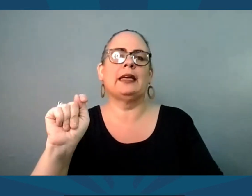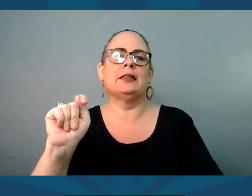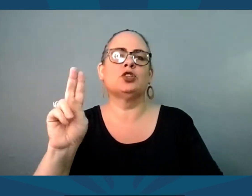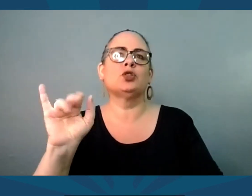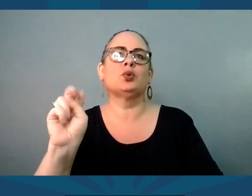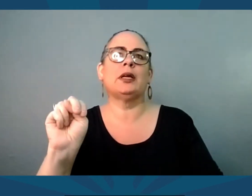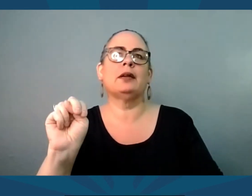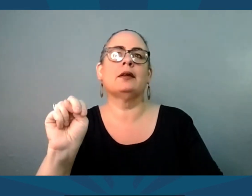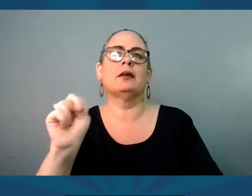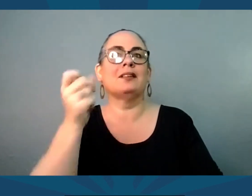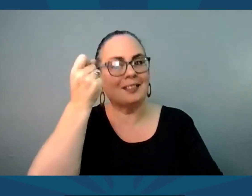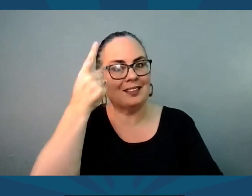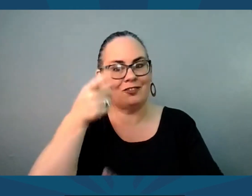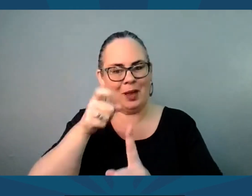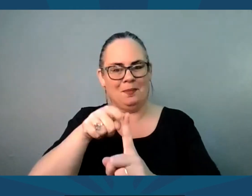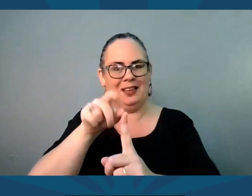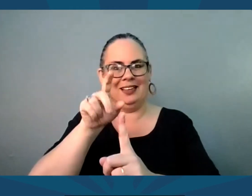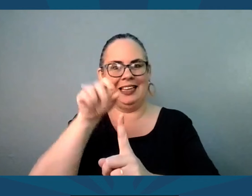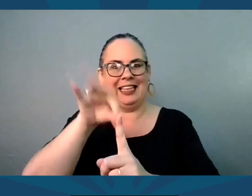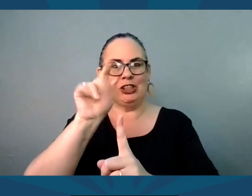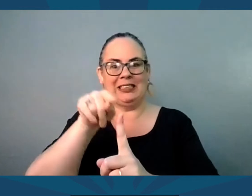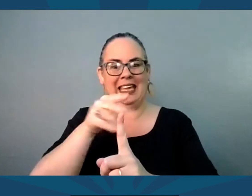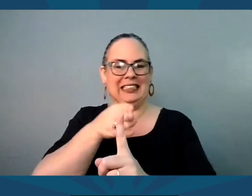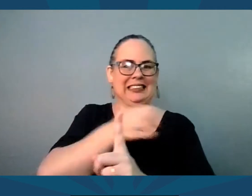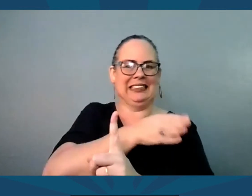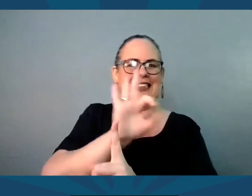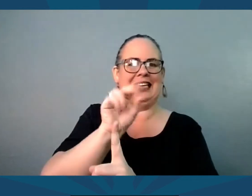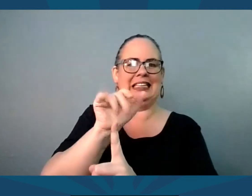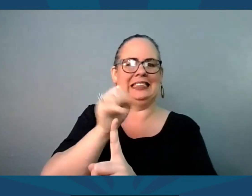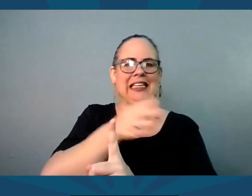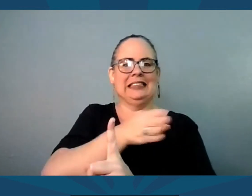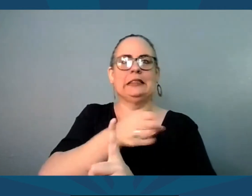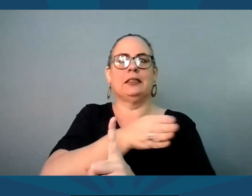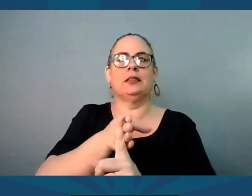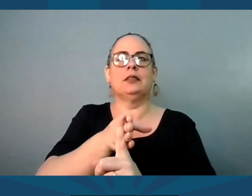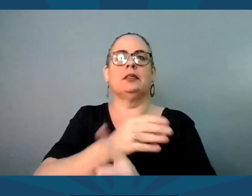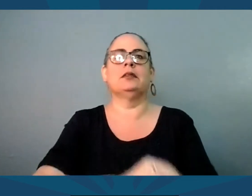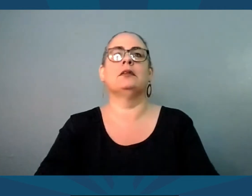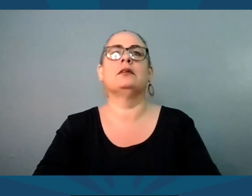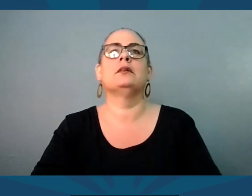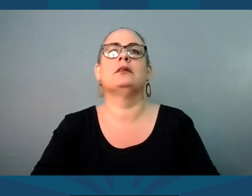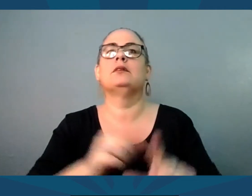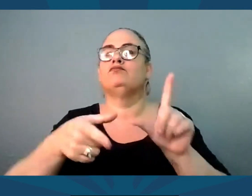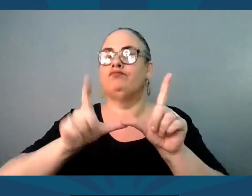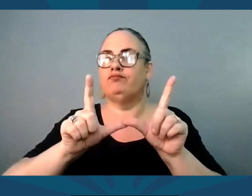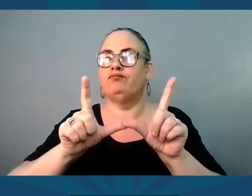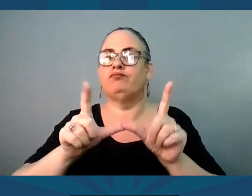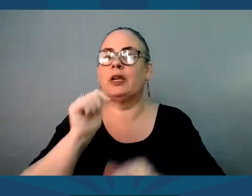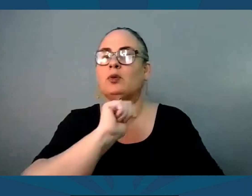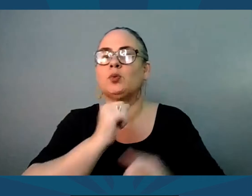Bank or credit union statement that is dated within 90 days of the date of the election.